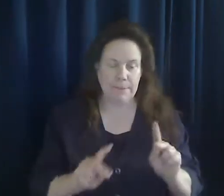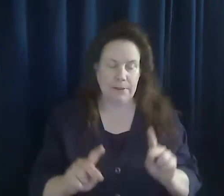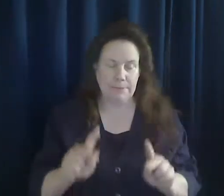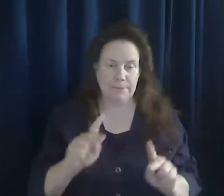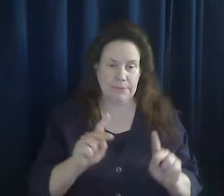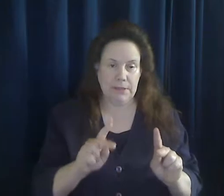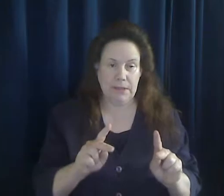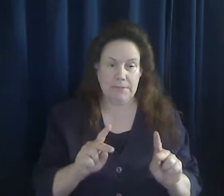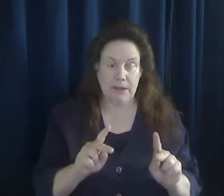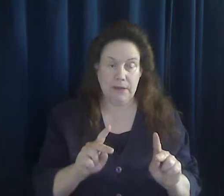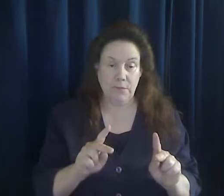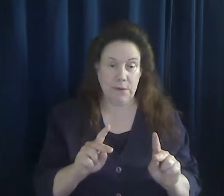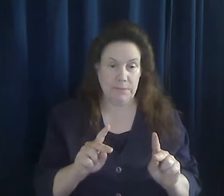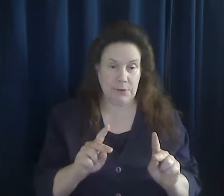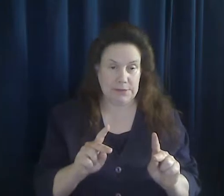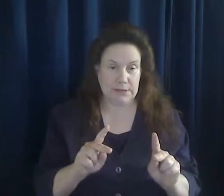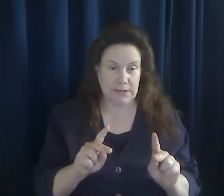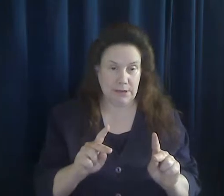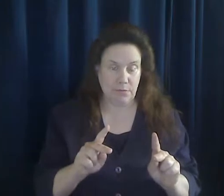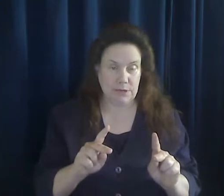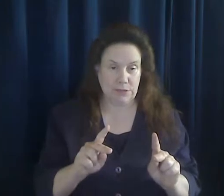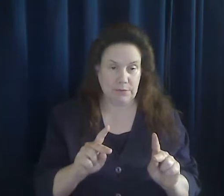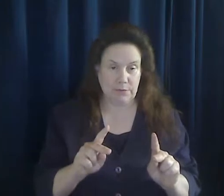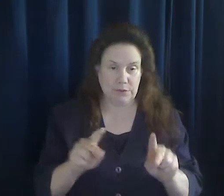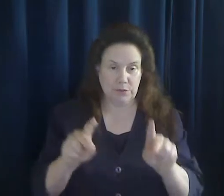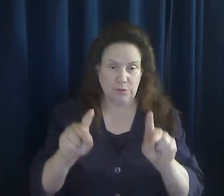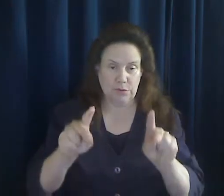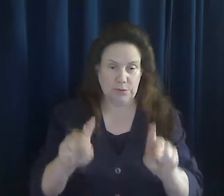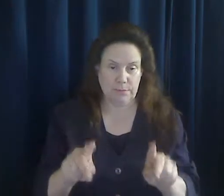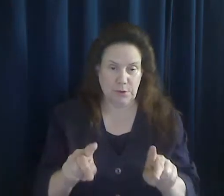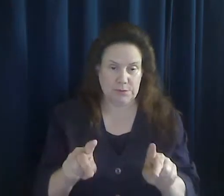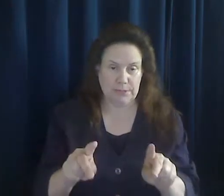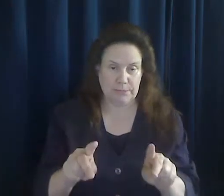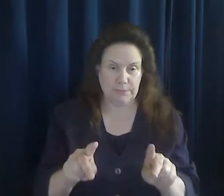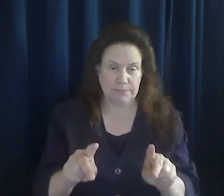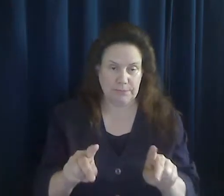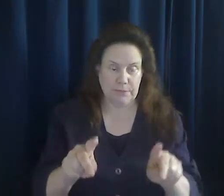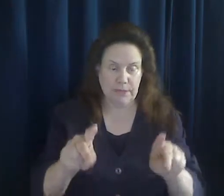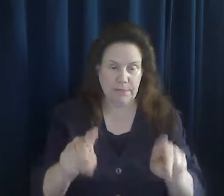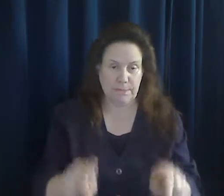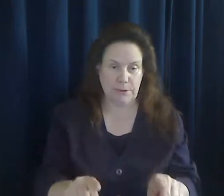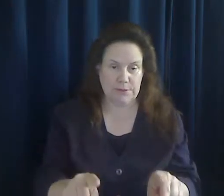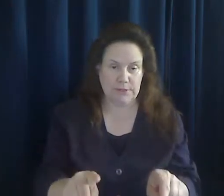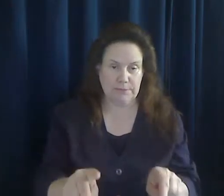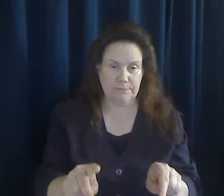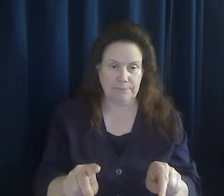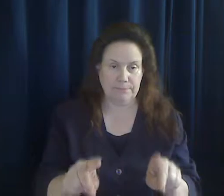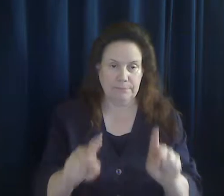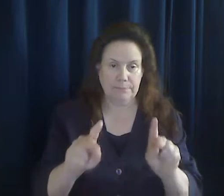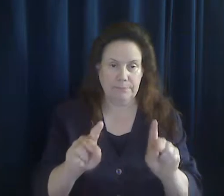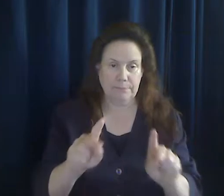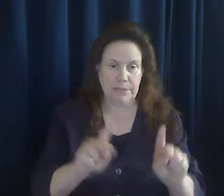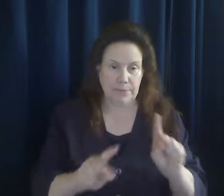People. If I have one person that I want to refer to, person, person.